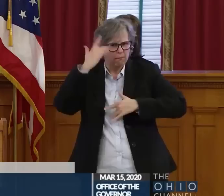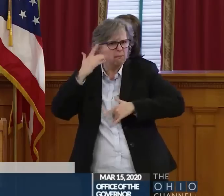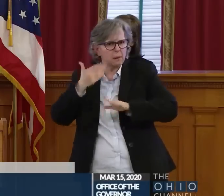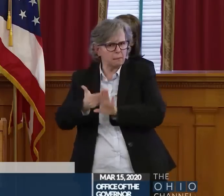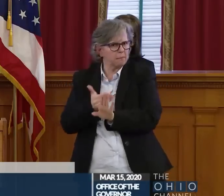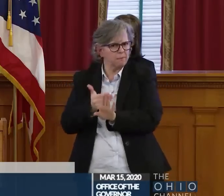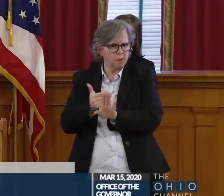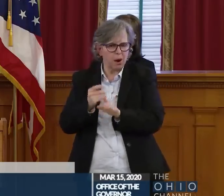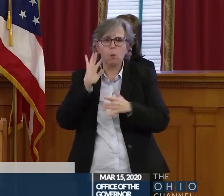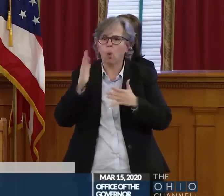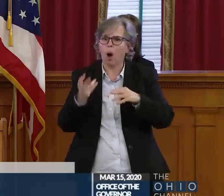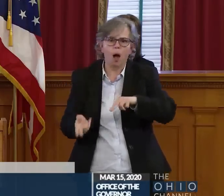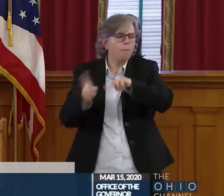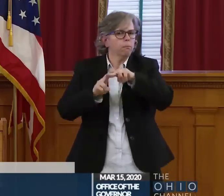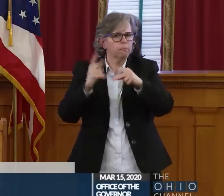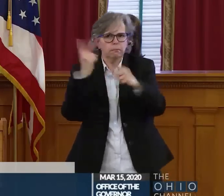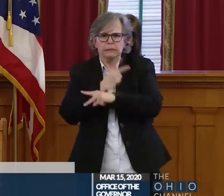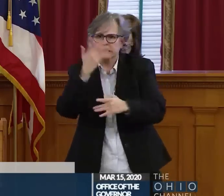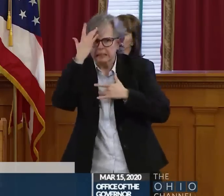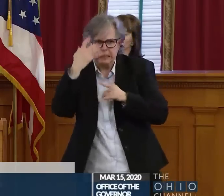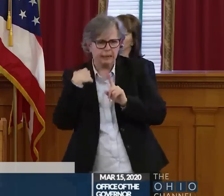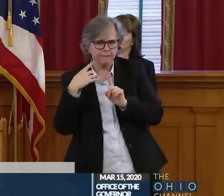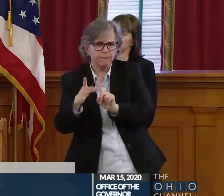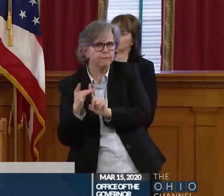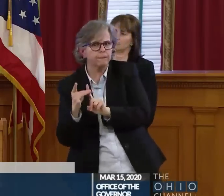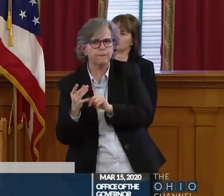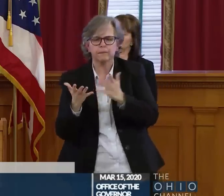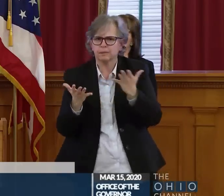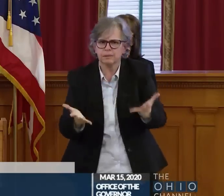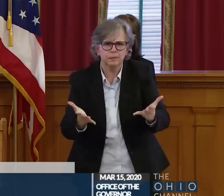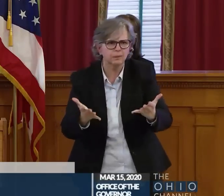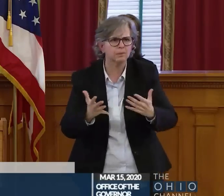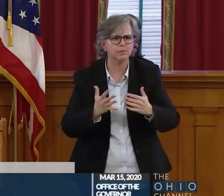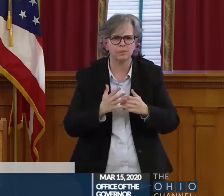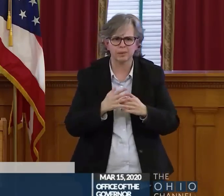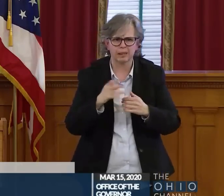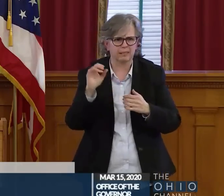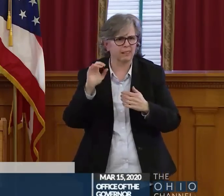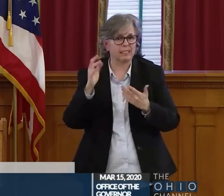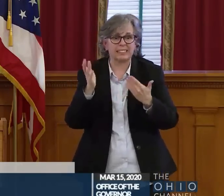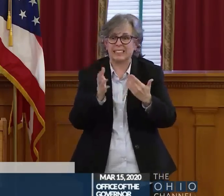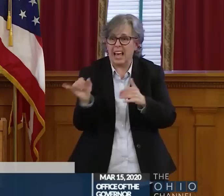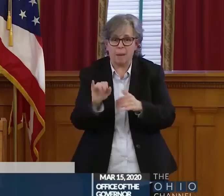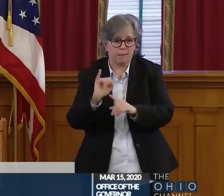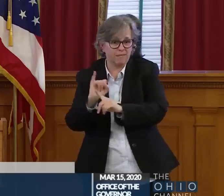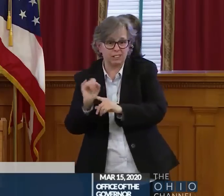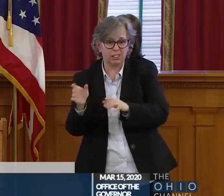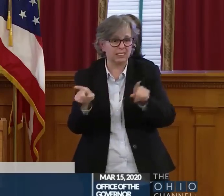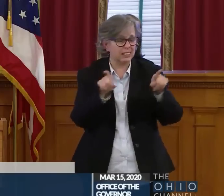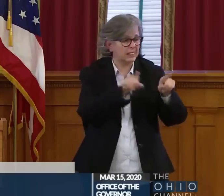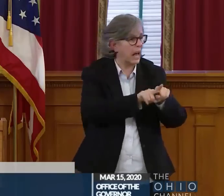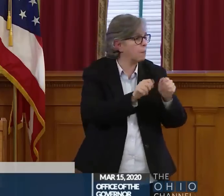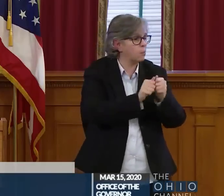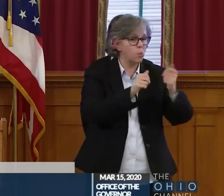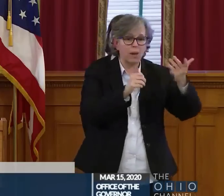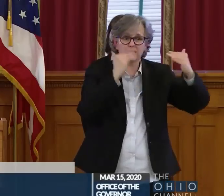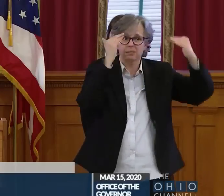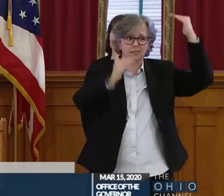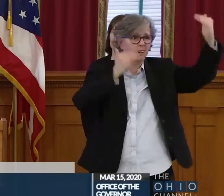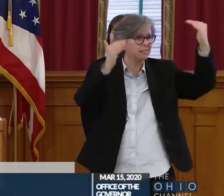pre-existing conditions more so, but they most certainly are infected as much as we are. But this is it. When our hospital systems